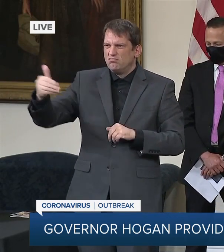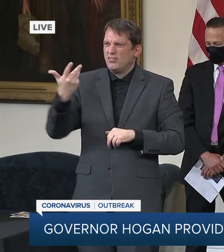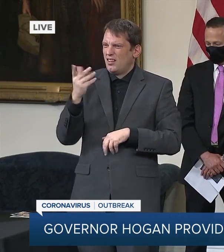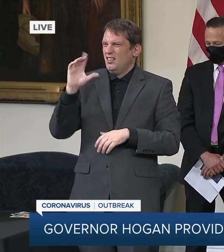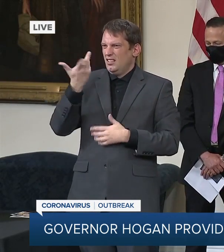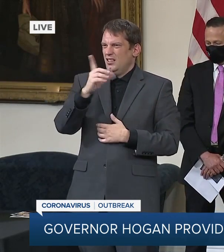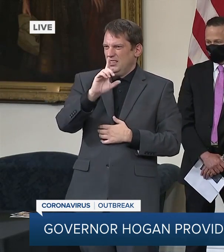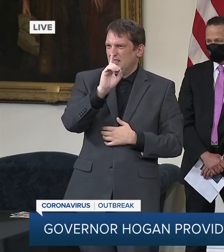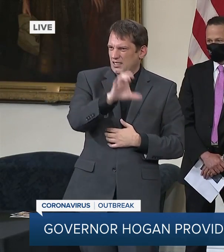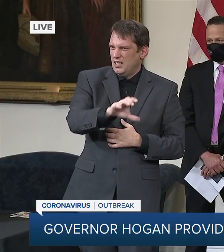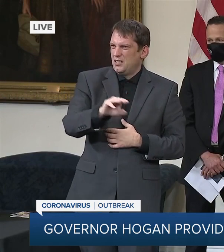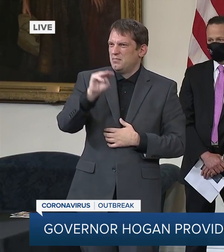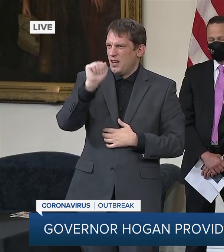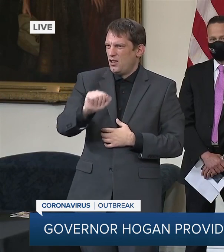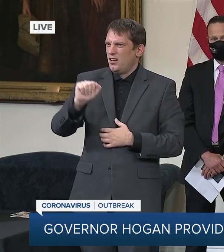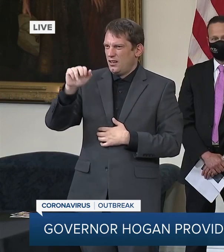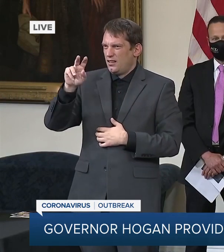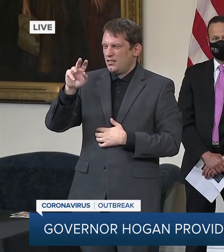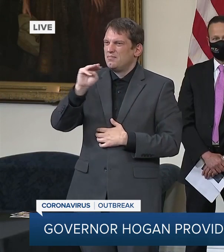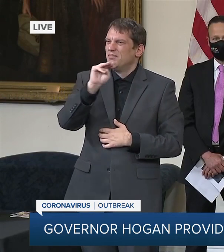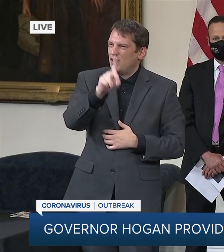region between the three states. People,